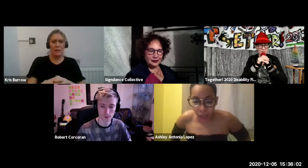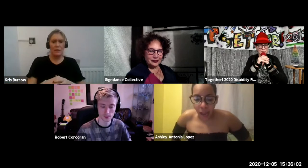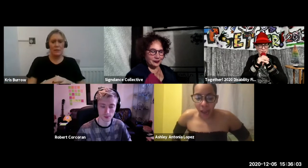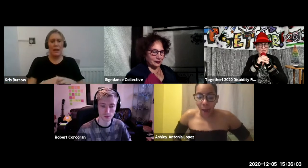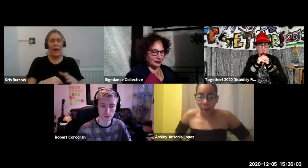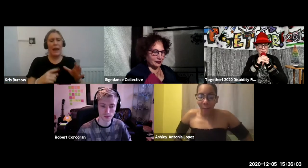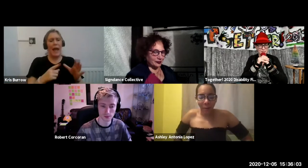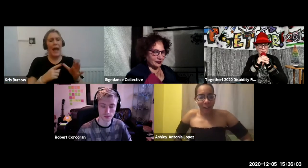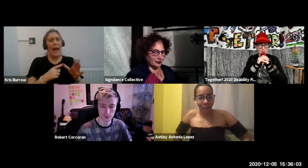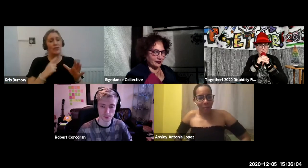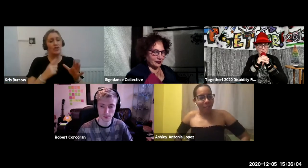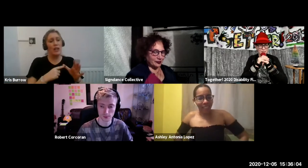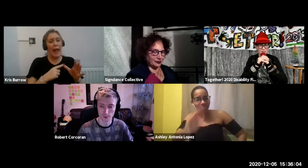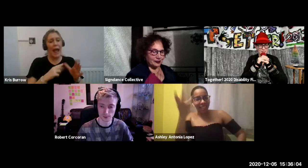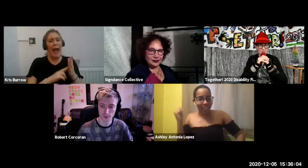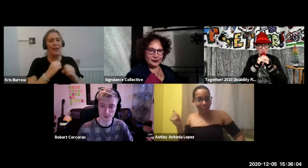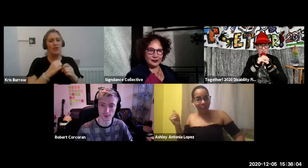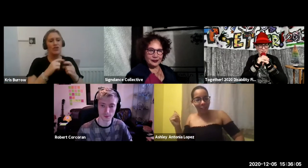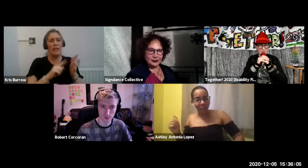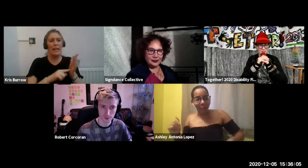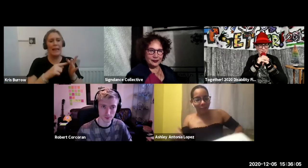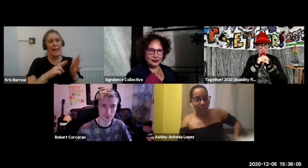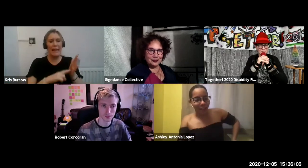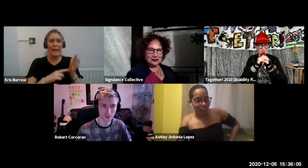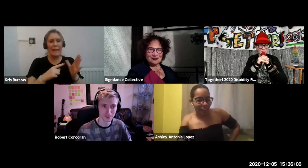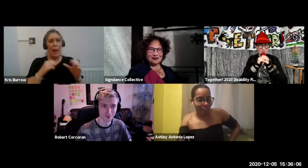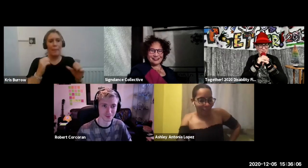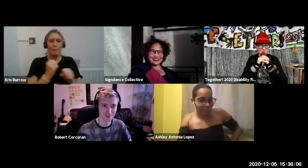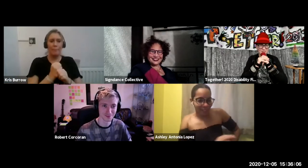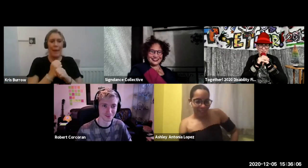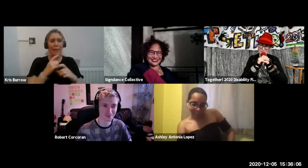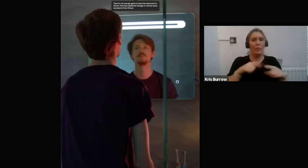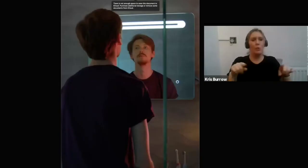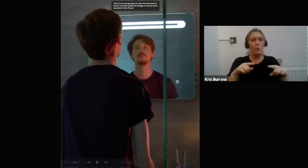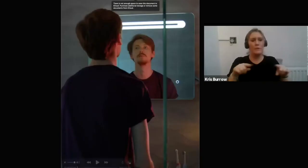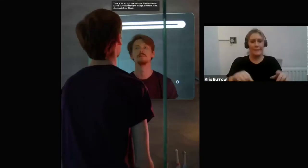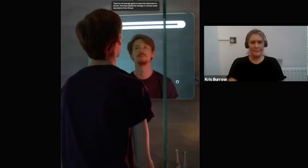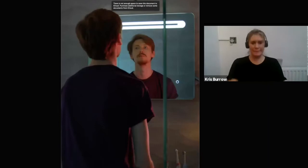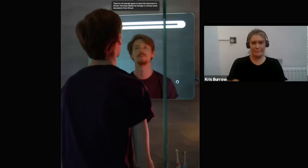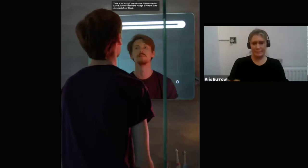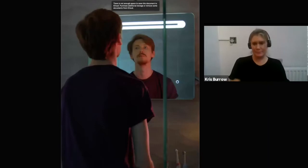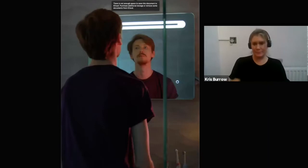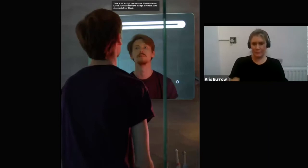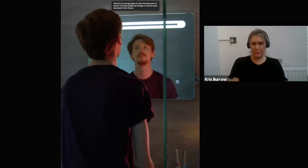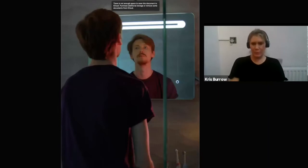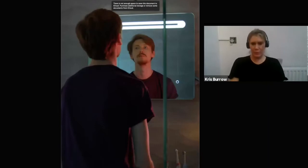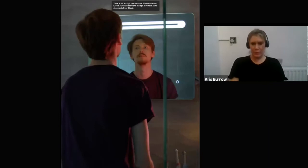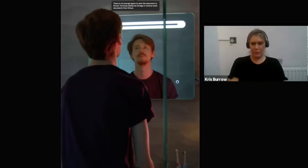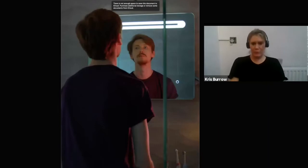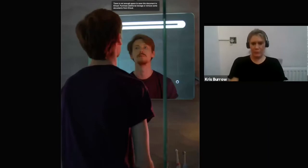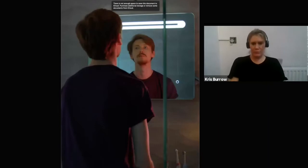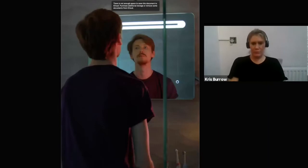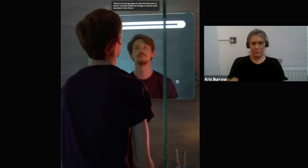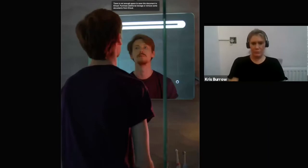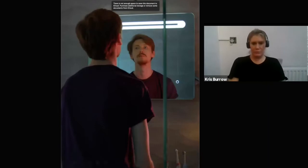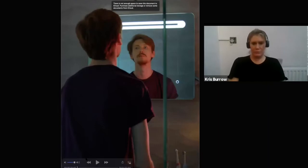Schwarmerlin. Okay, Rob, let's see your video. What you got? Okay.